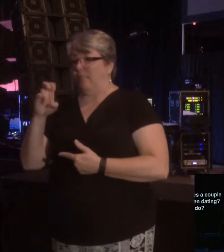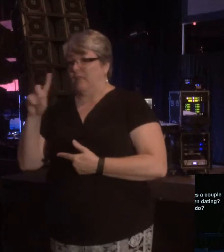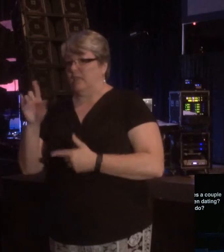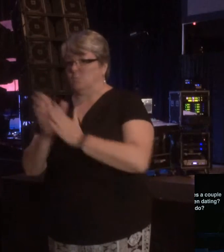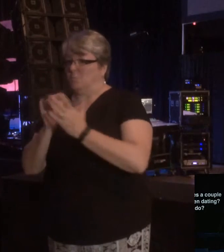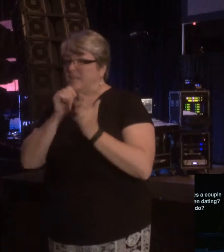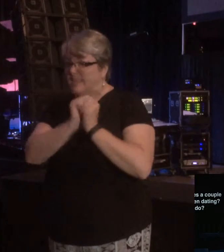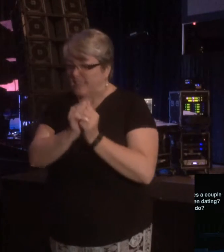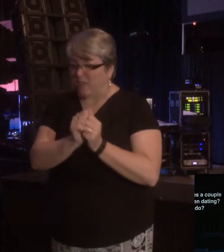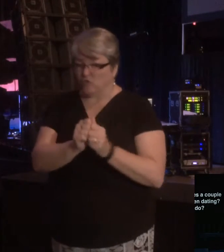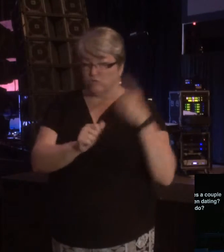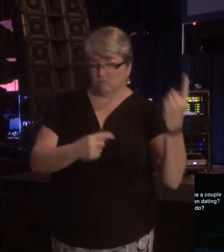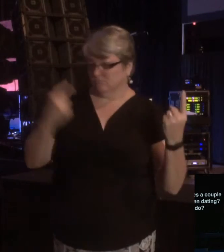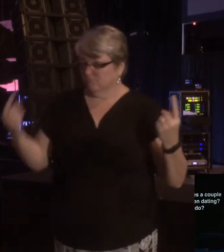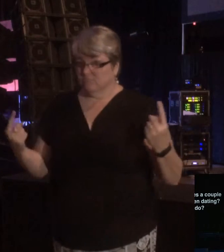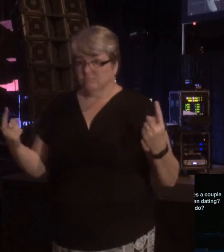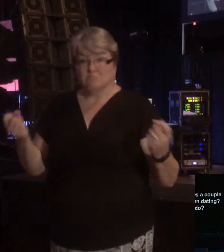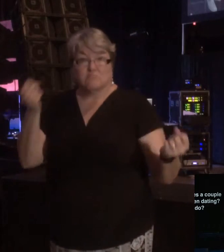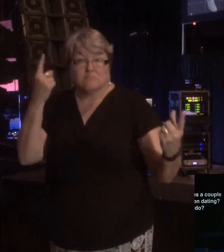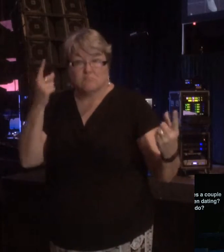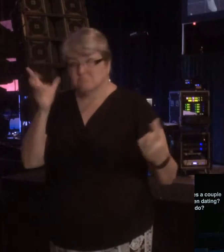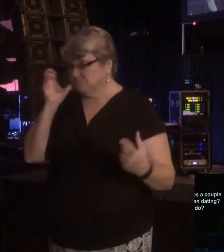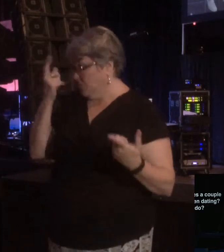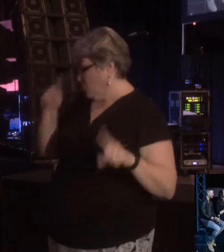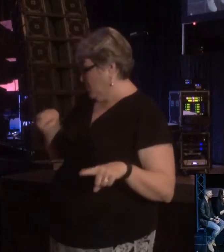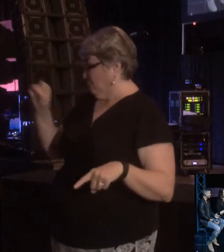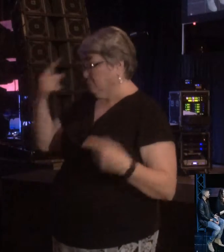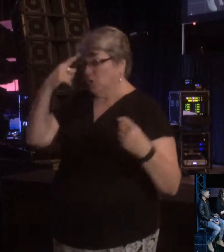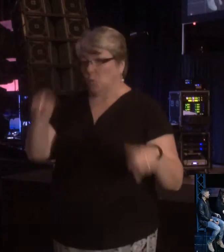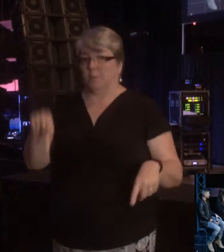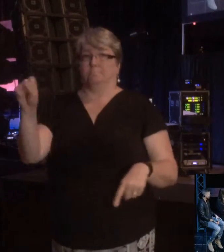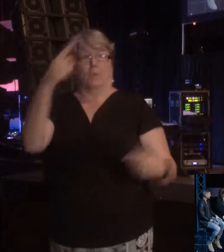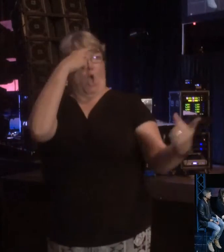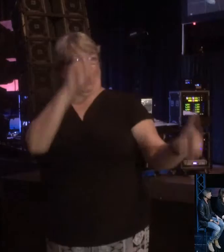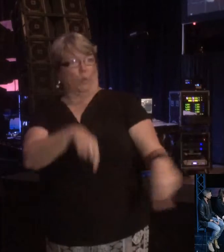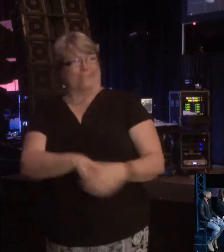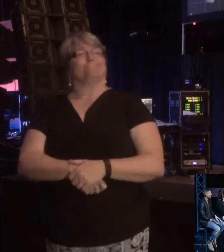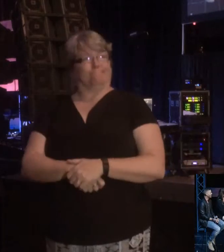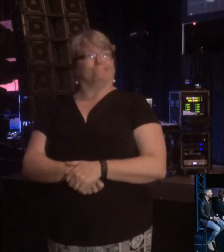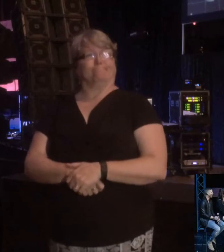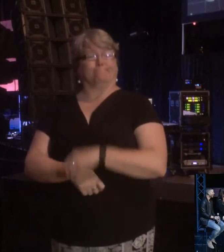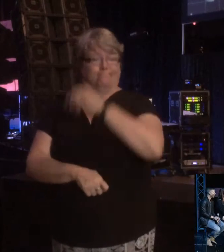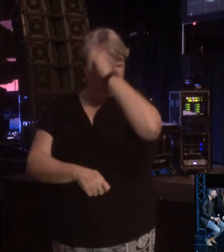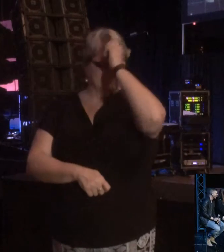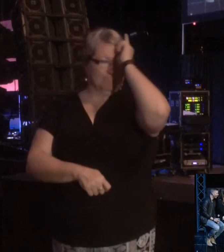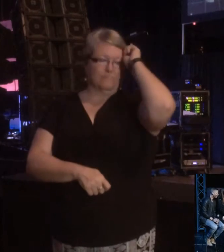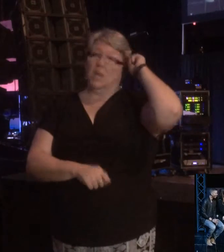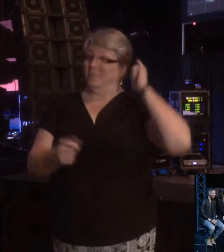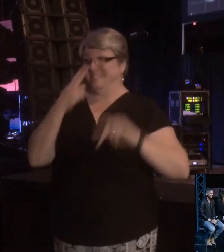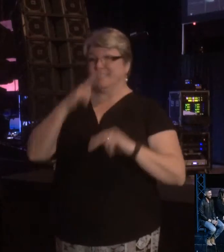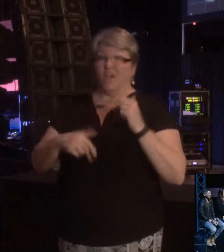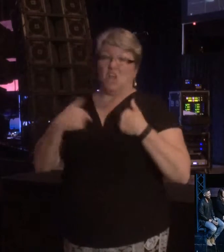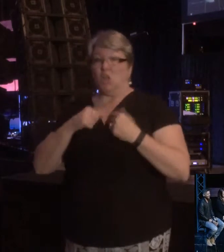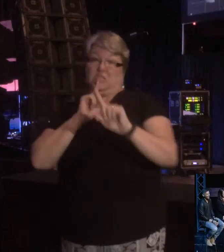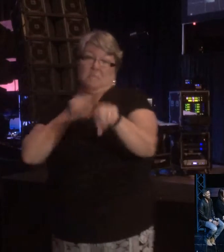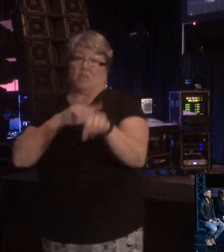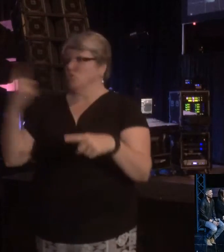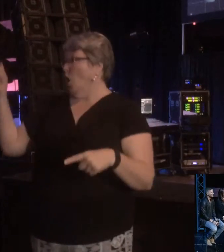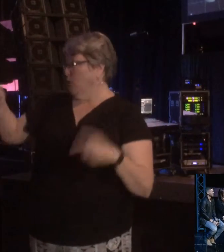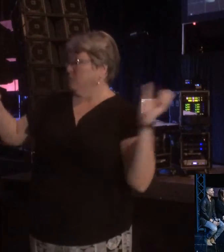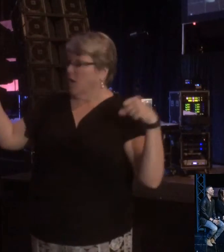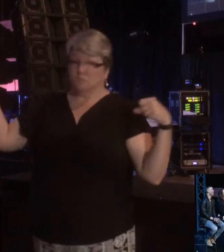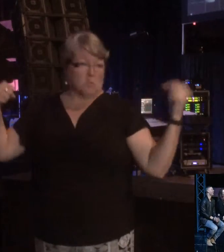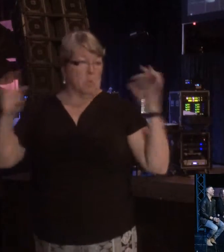open when I would fly into town. Exactly. And I had a little more game than just taking someone to an IHOP. Well, no, he took me to great places. They have a great